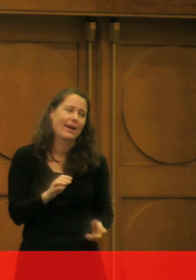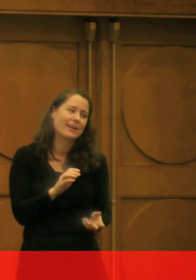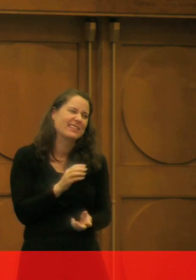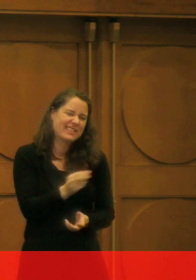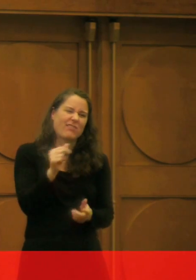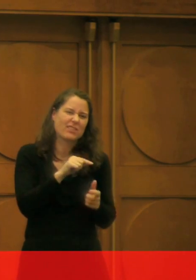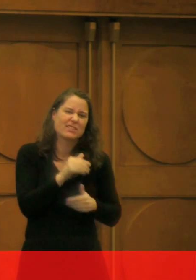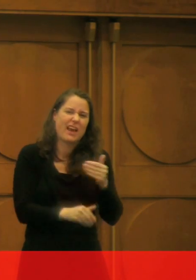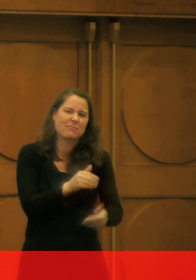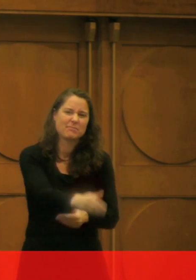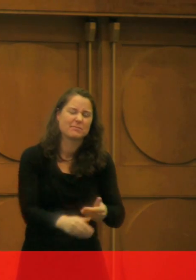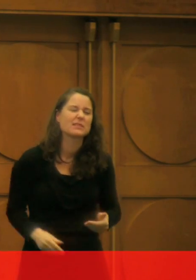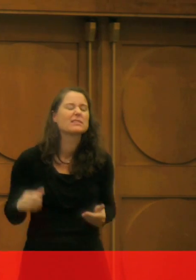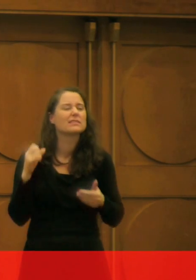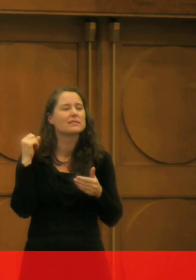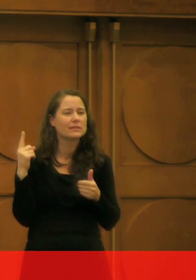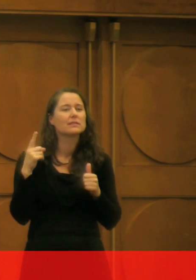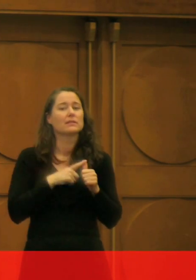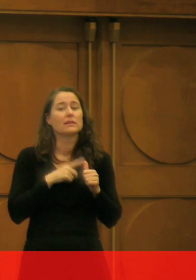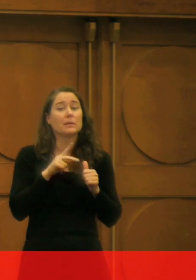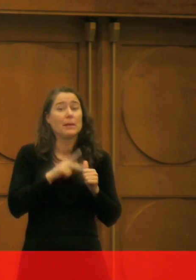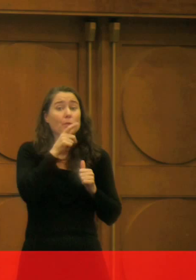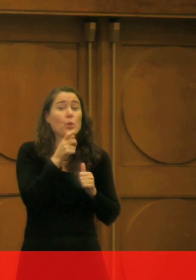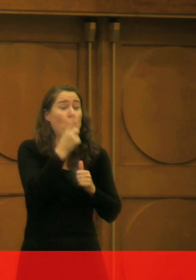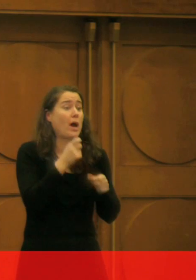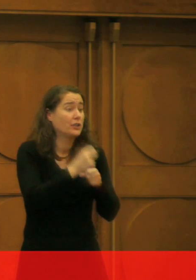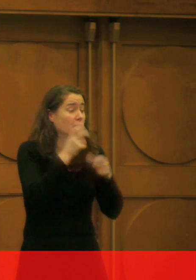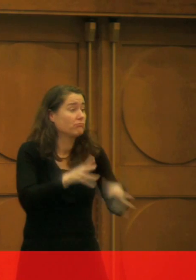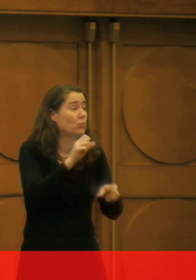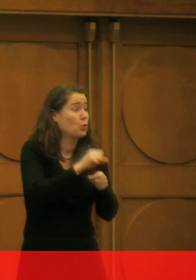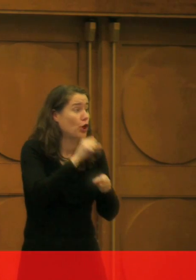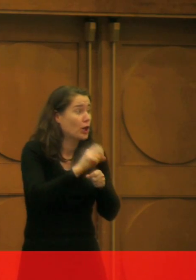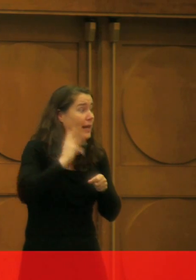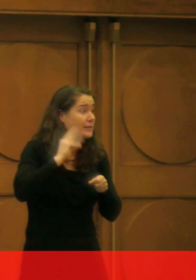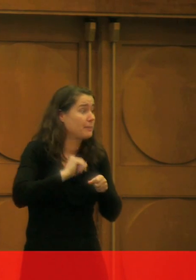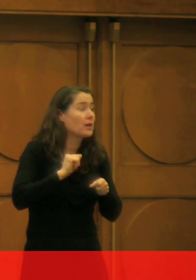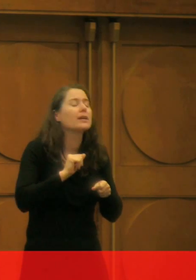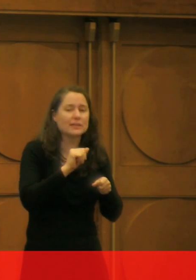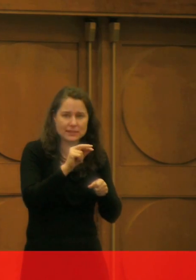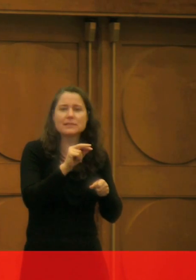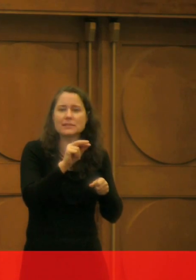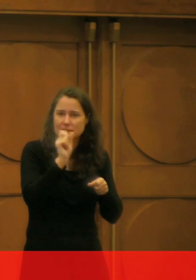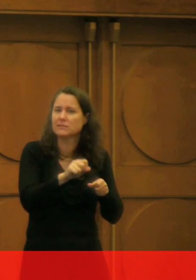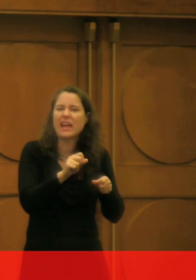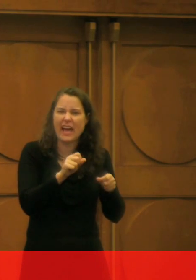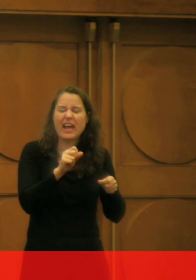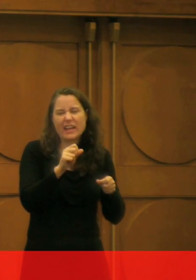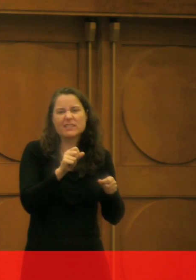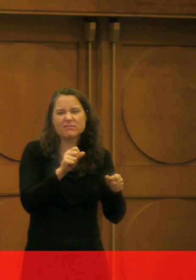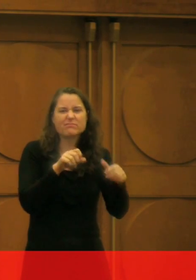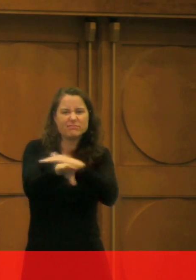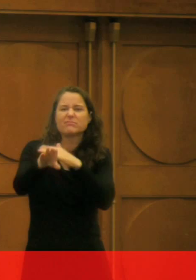to grandfather those that have 1 year proven work experience, and that's valid until May of